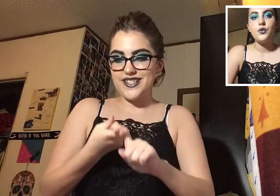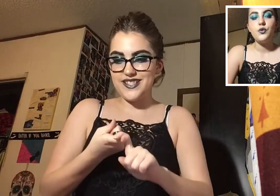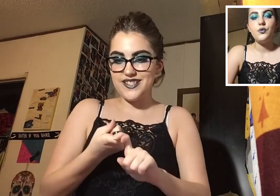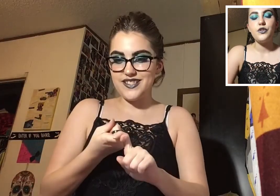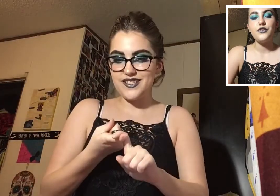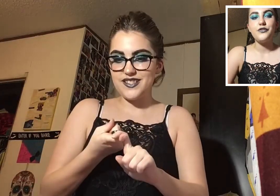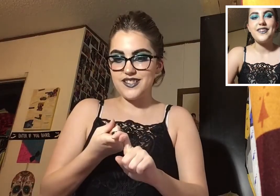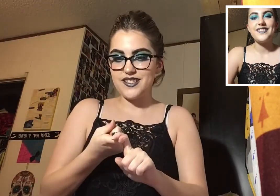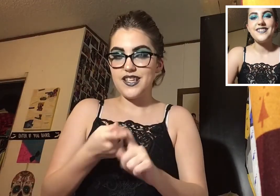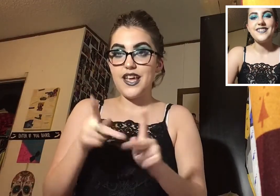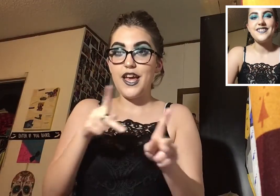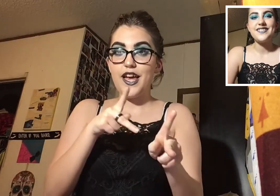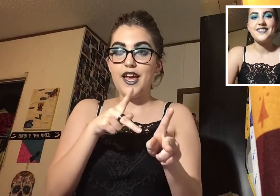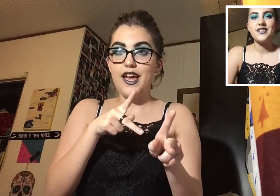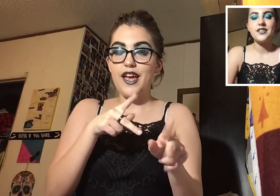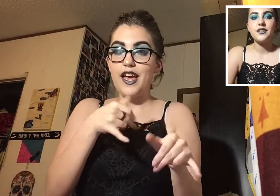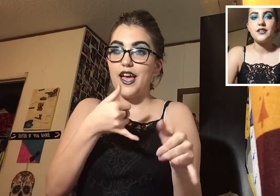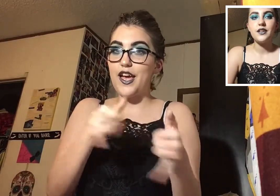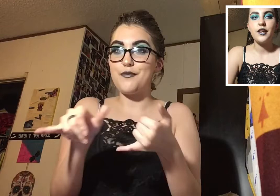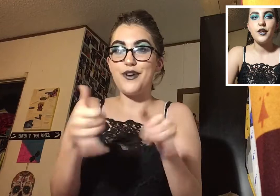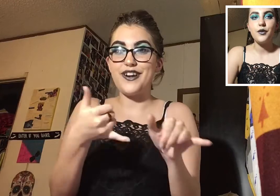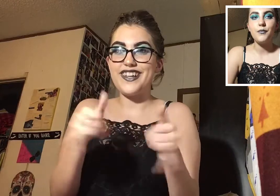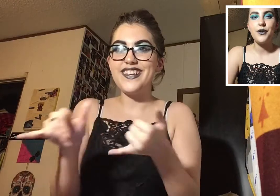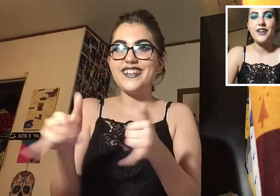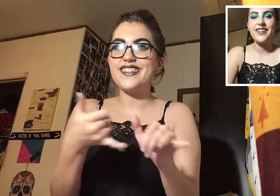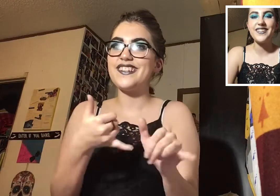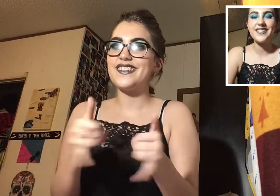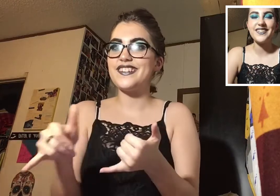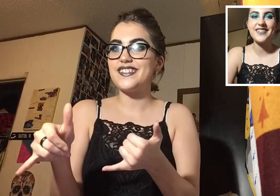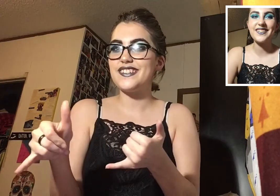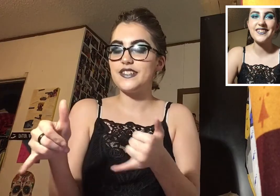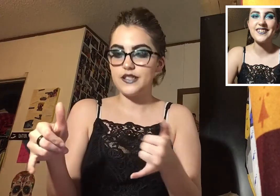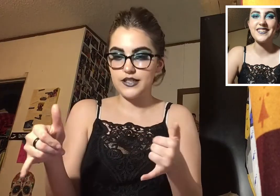With your friends at a party?